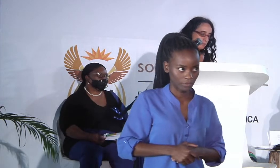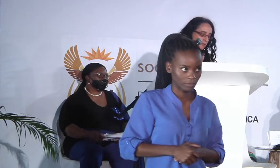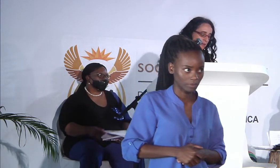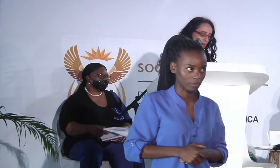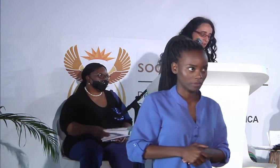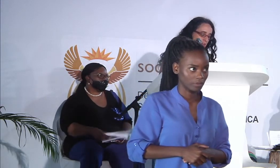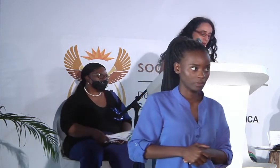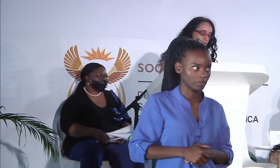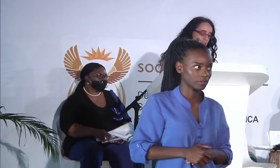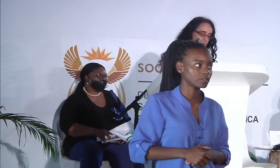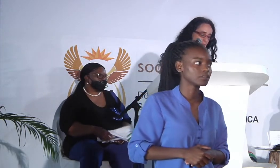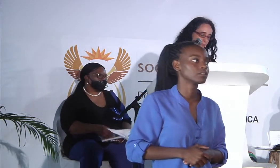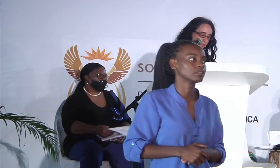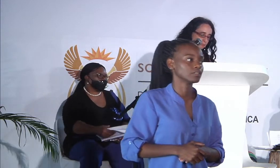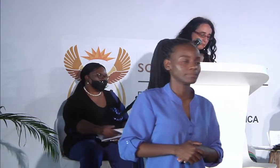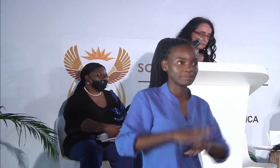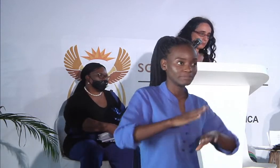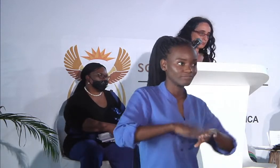deeply than I already have.